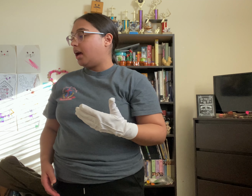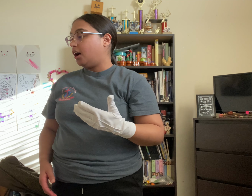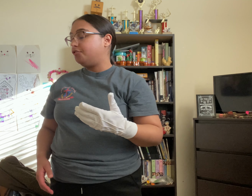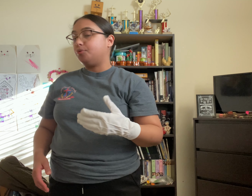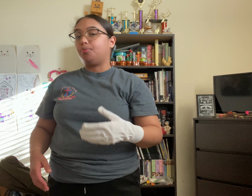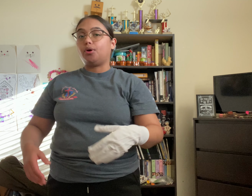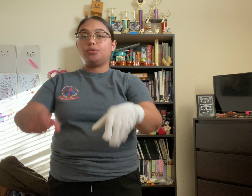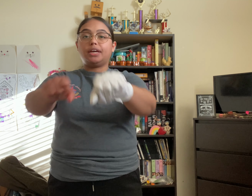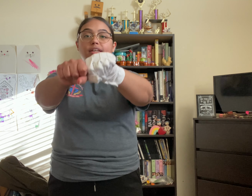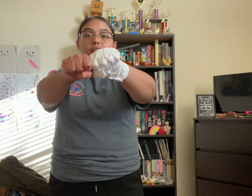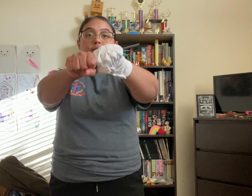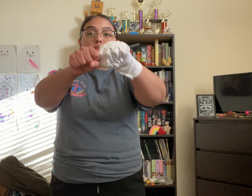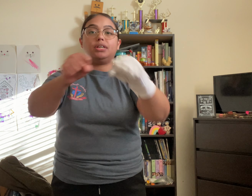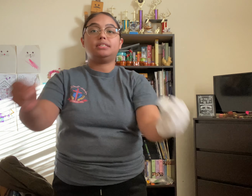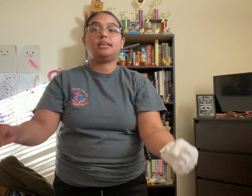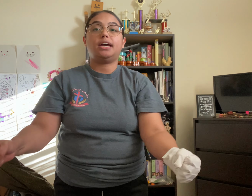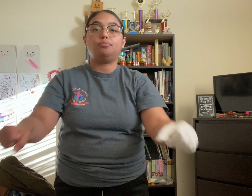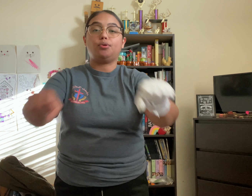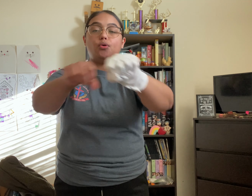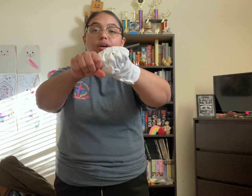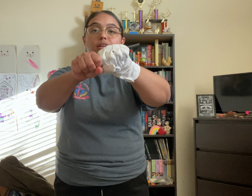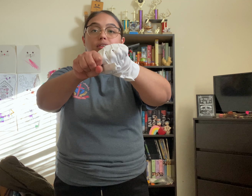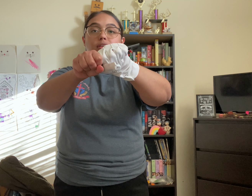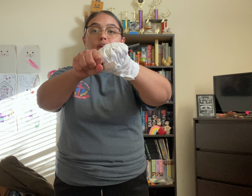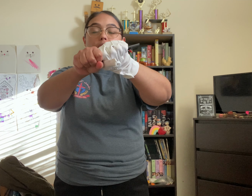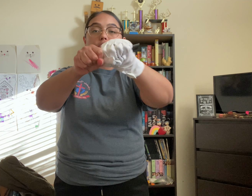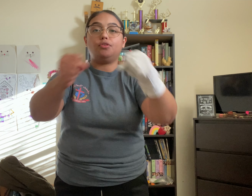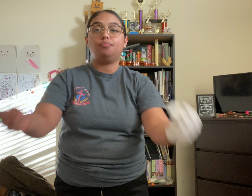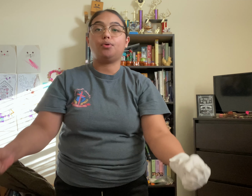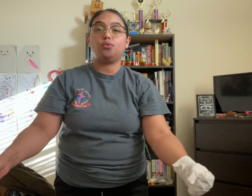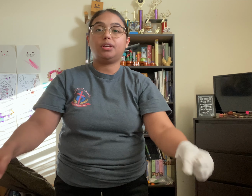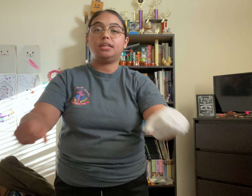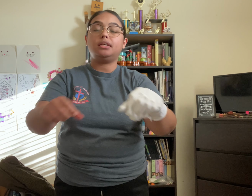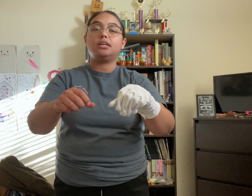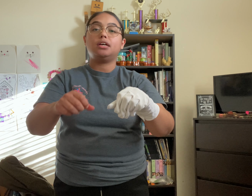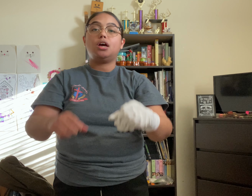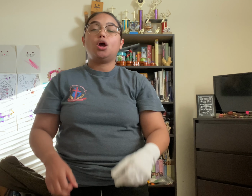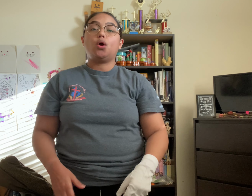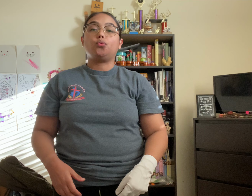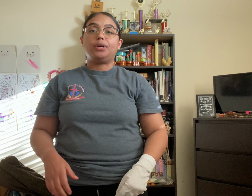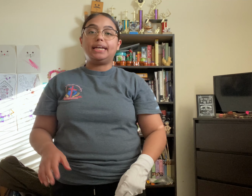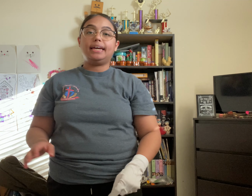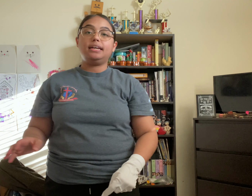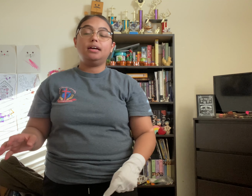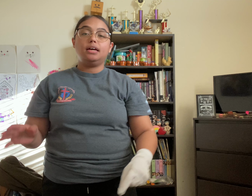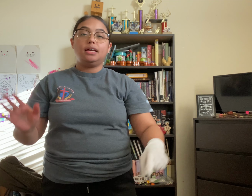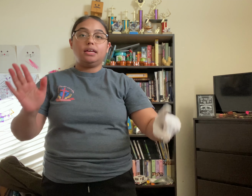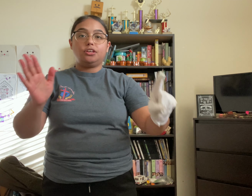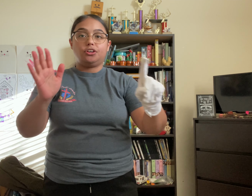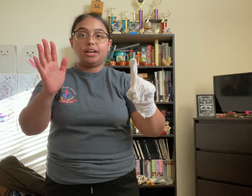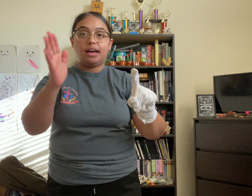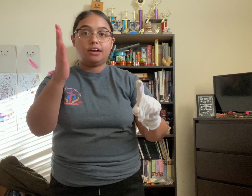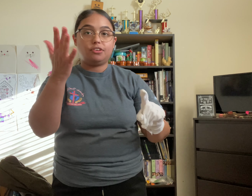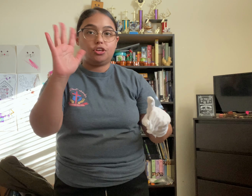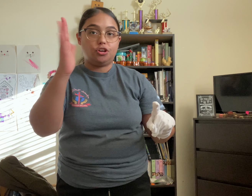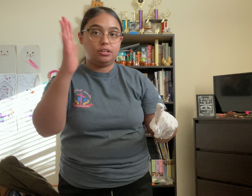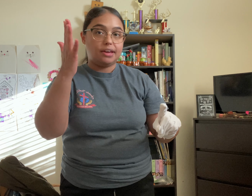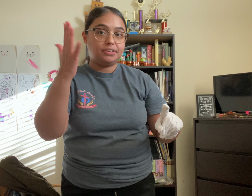of the broken. We're going to sign broken, of the broken ringing. You're going to have your left hand